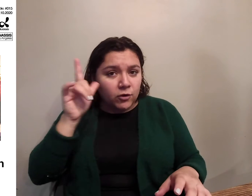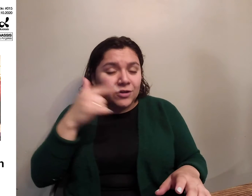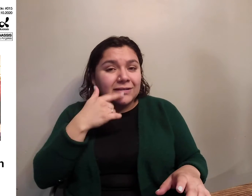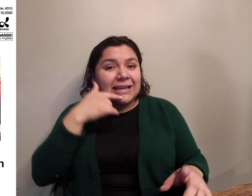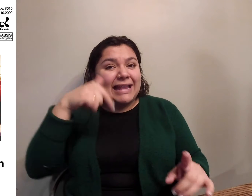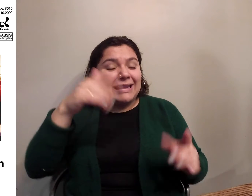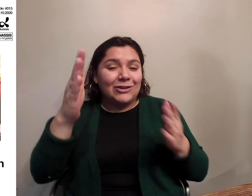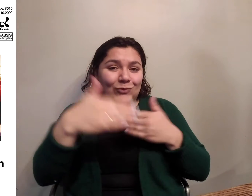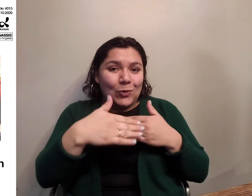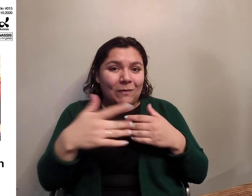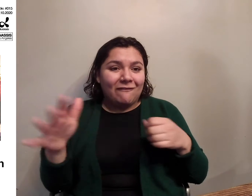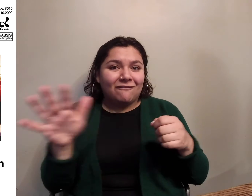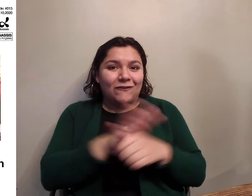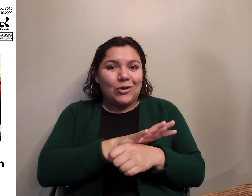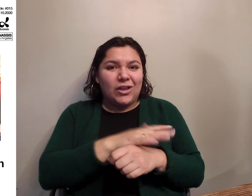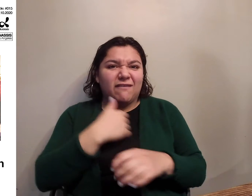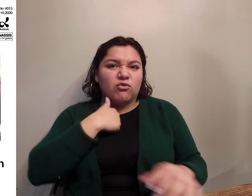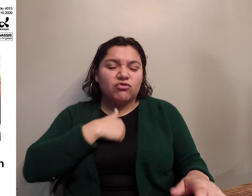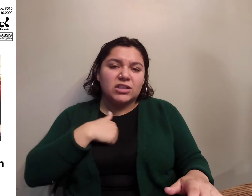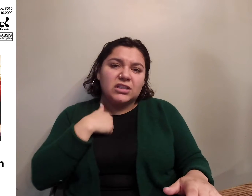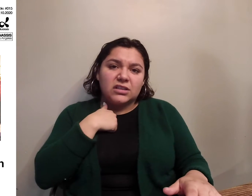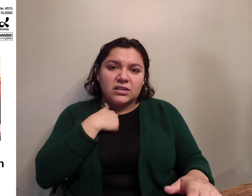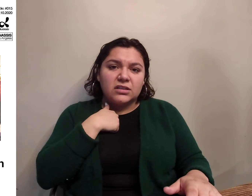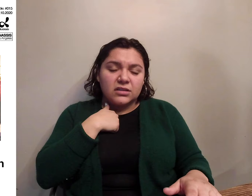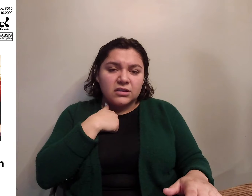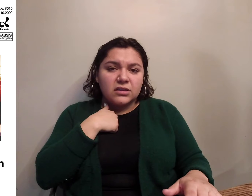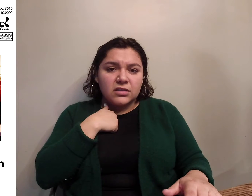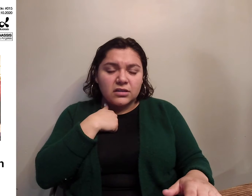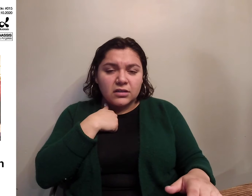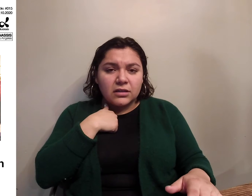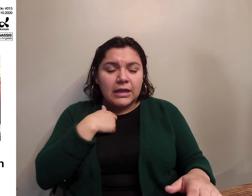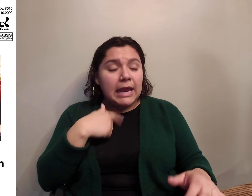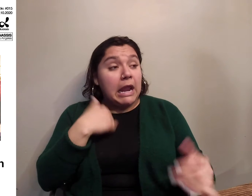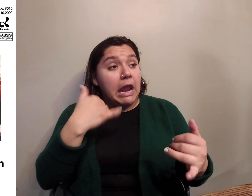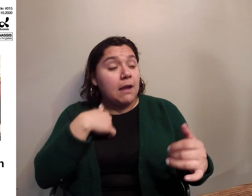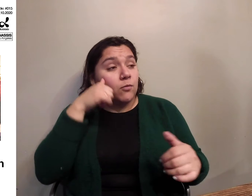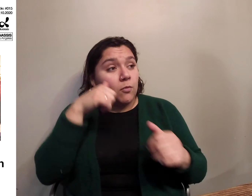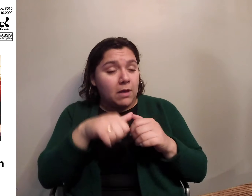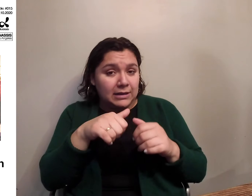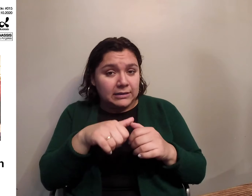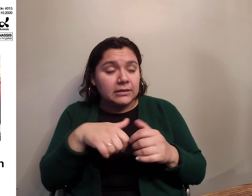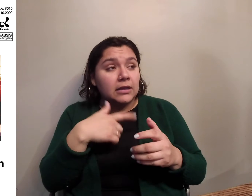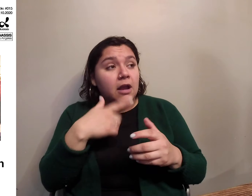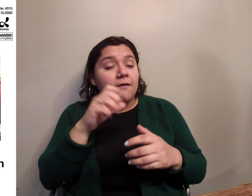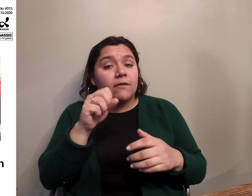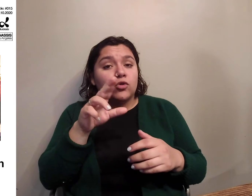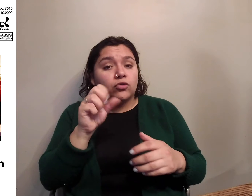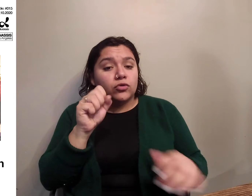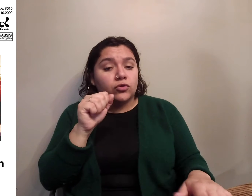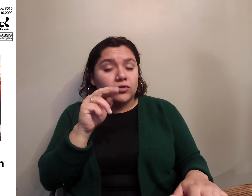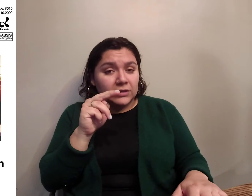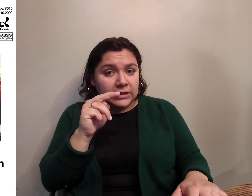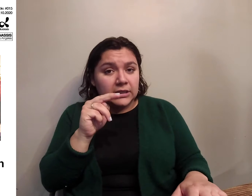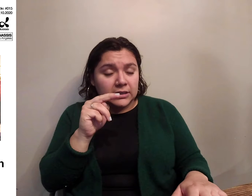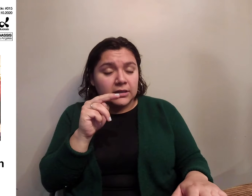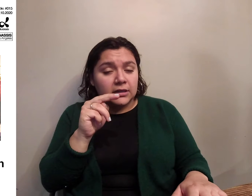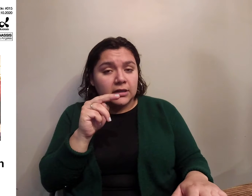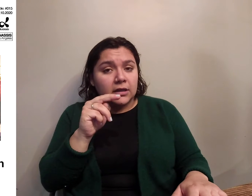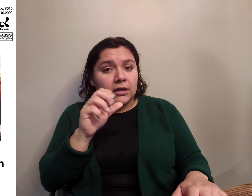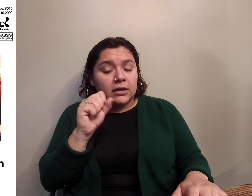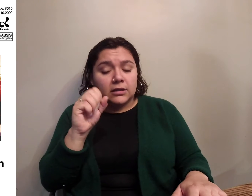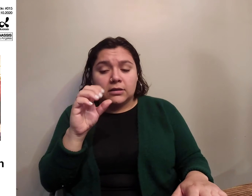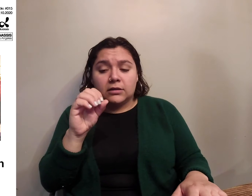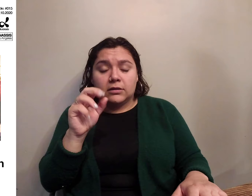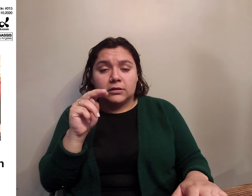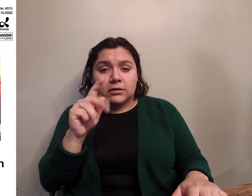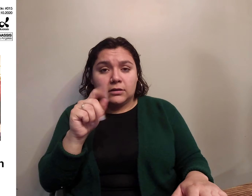room full of regrets." And I'm reminded of Susan Sontag's extraordinary line